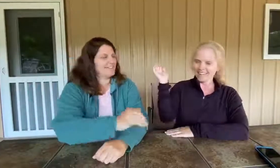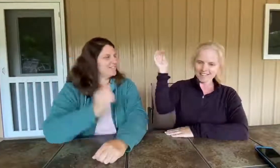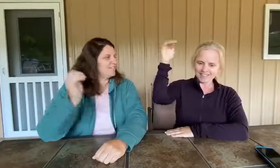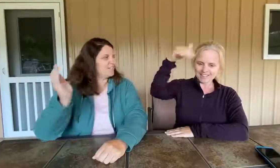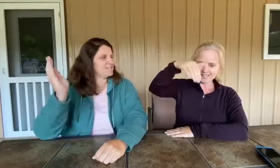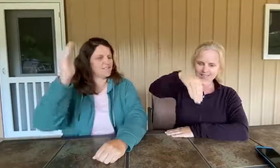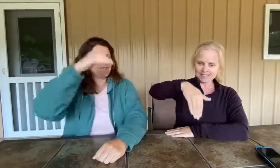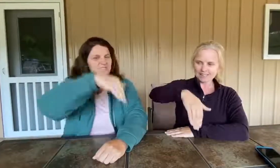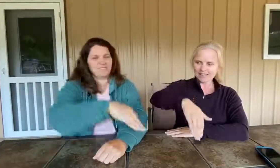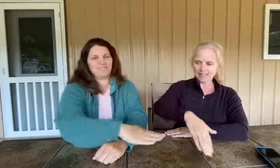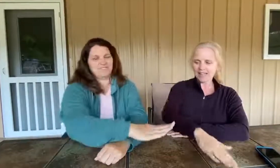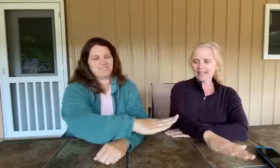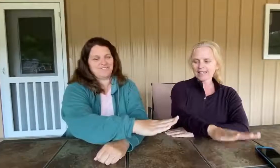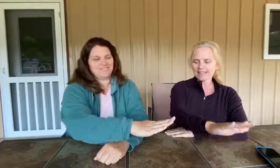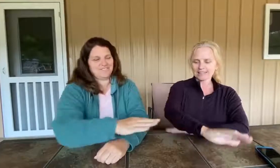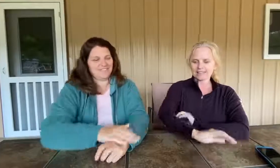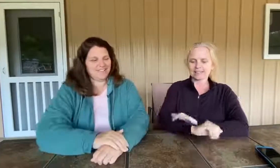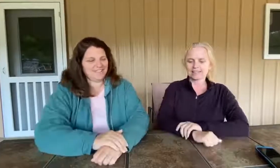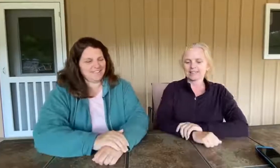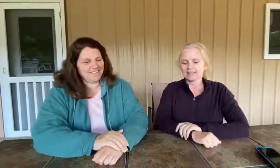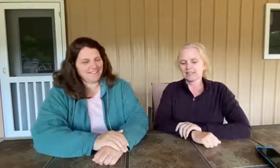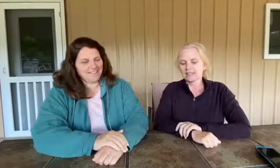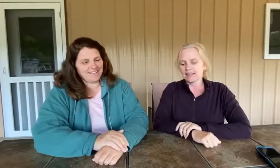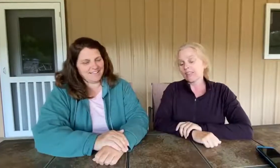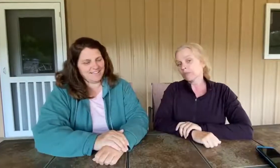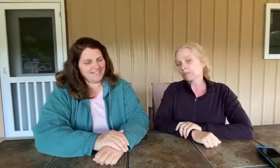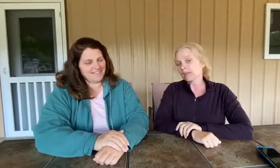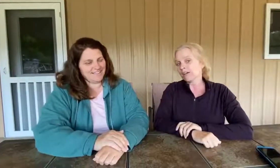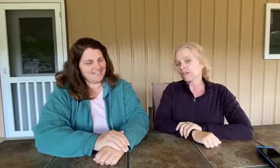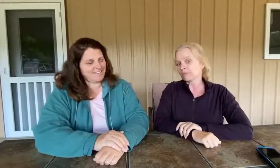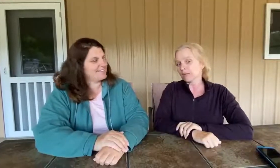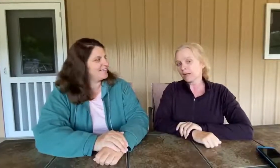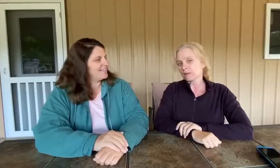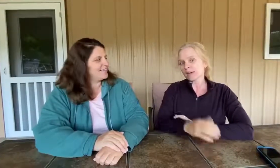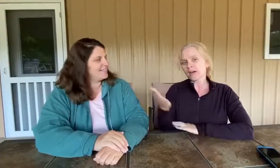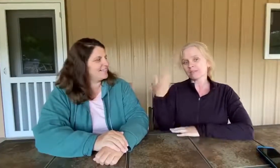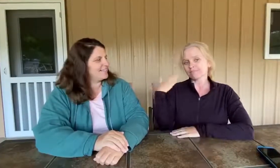That's a fun one too. Slide. And then when we get home, we might be